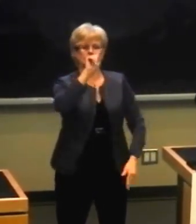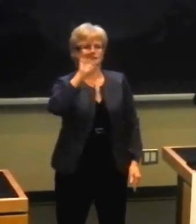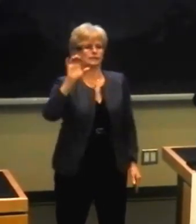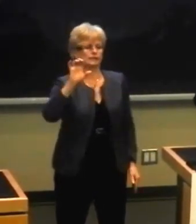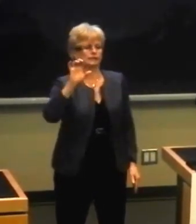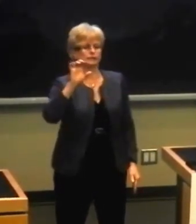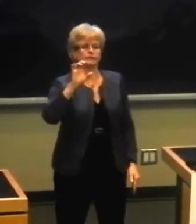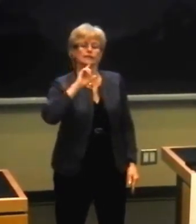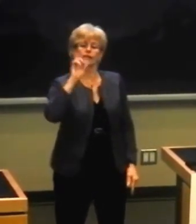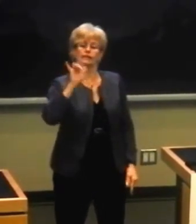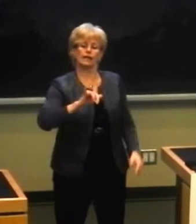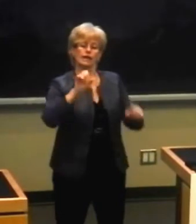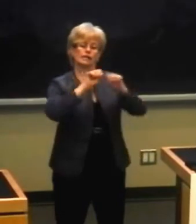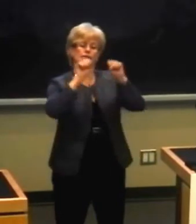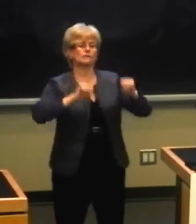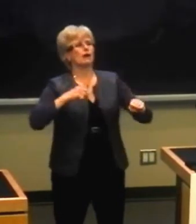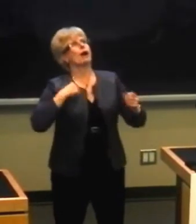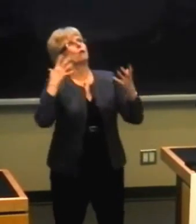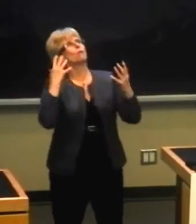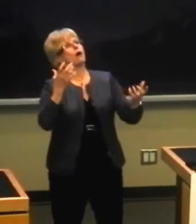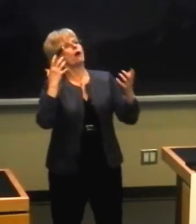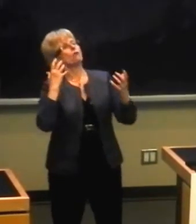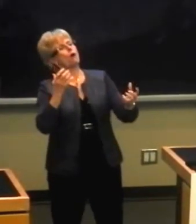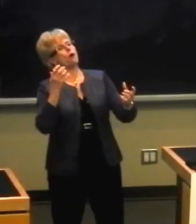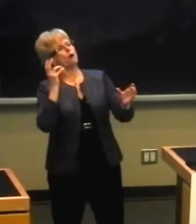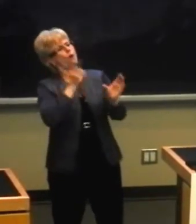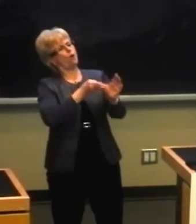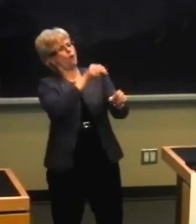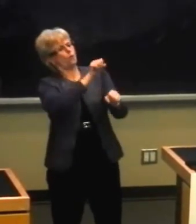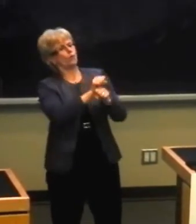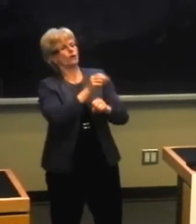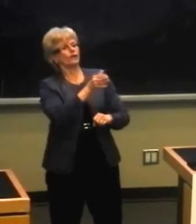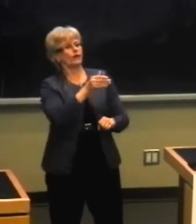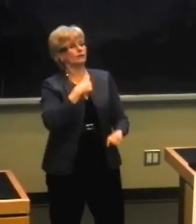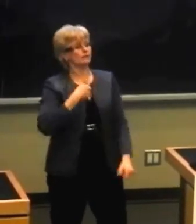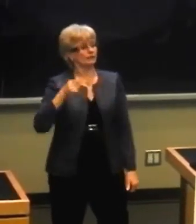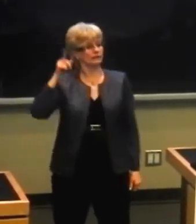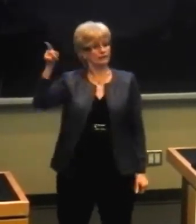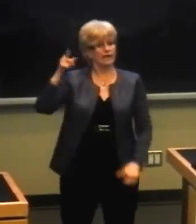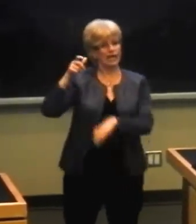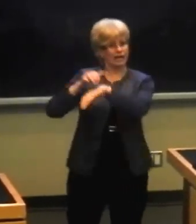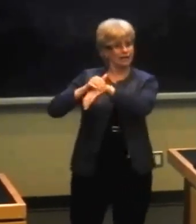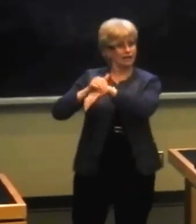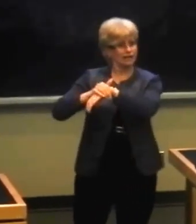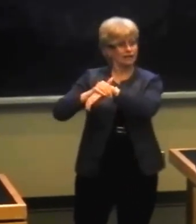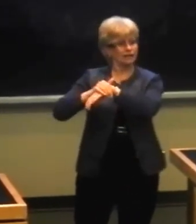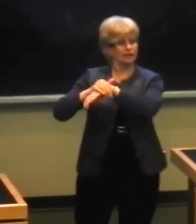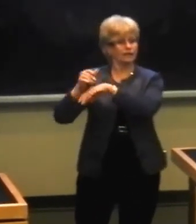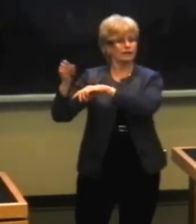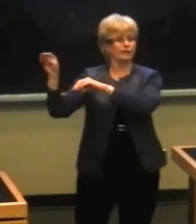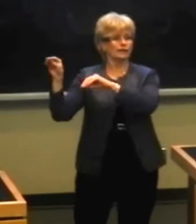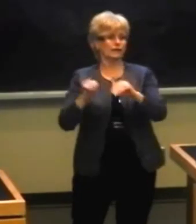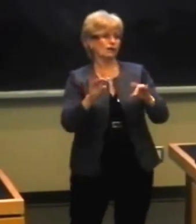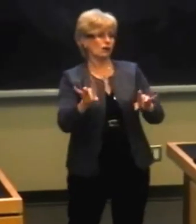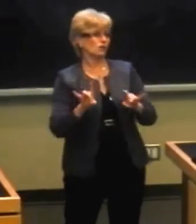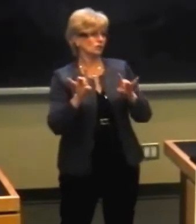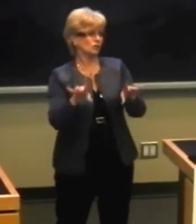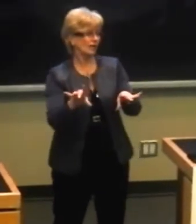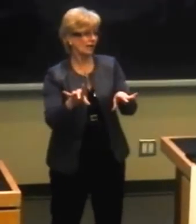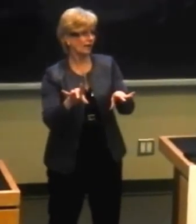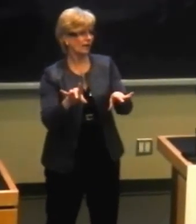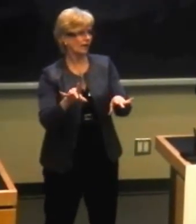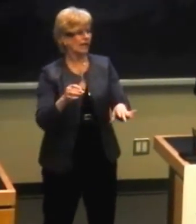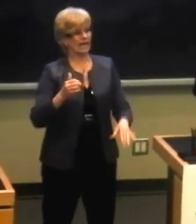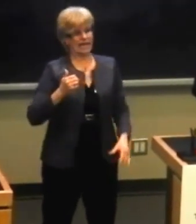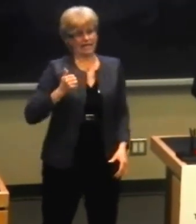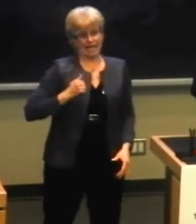a system that I always wanted to work for, actually, during my time in England and more recently in Australia. Having a